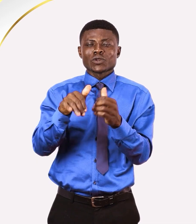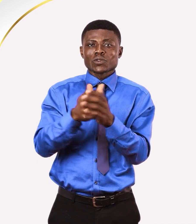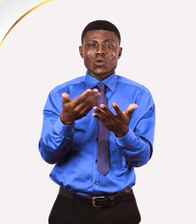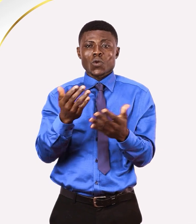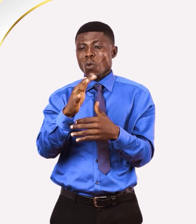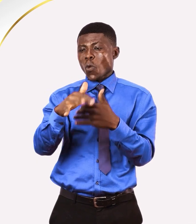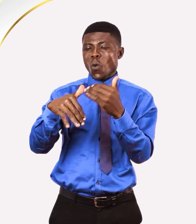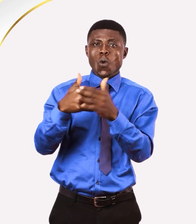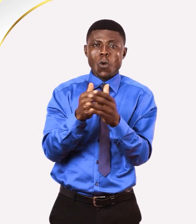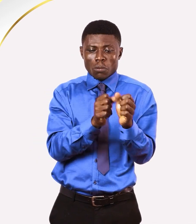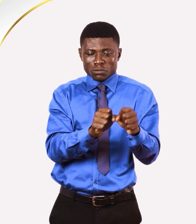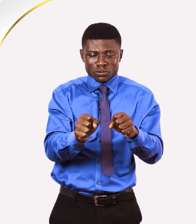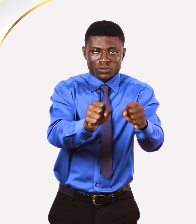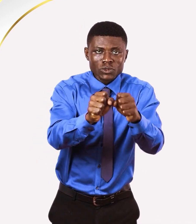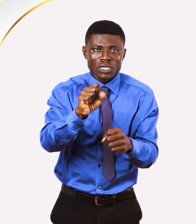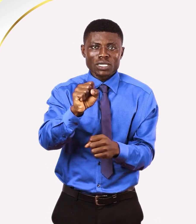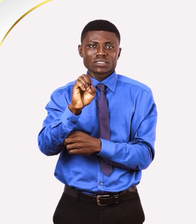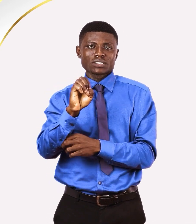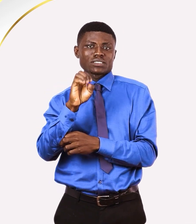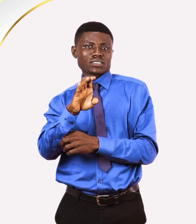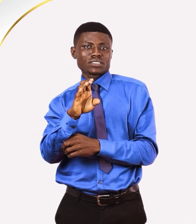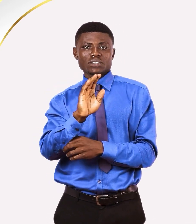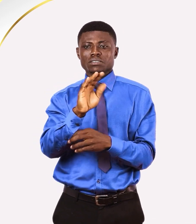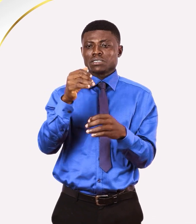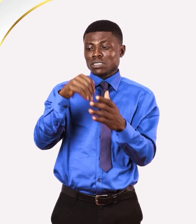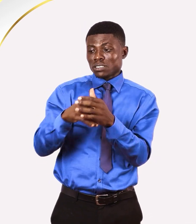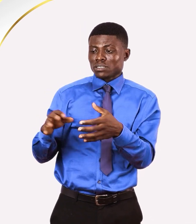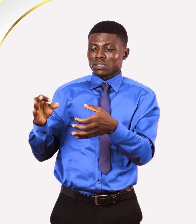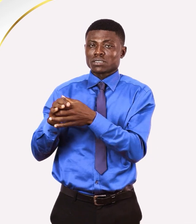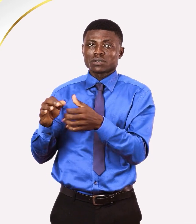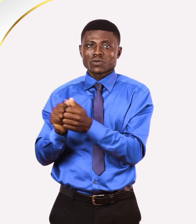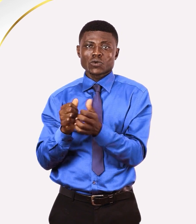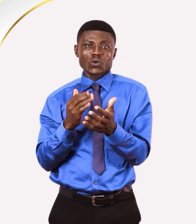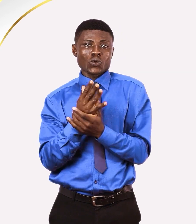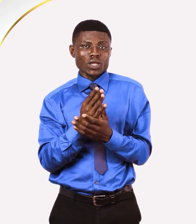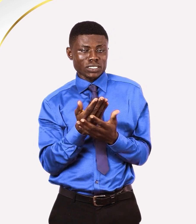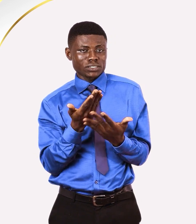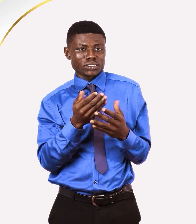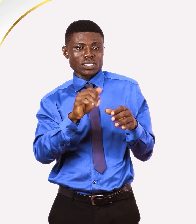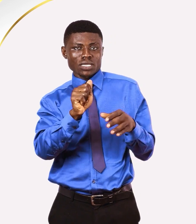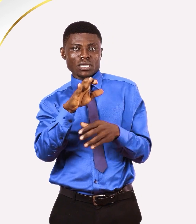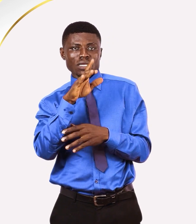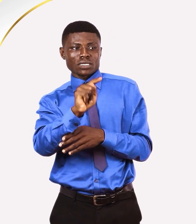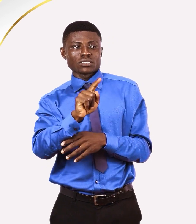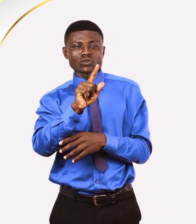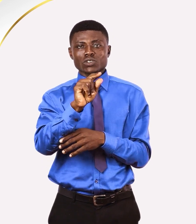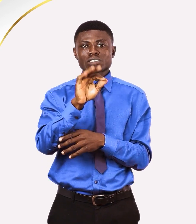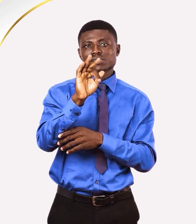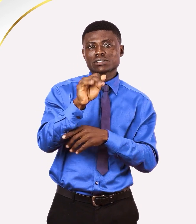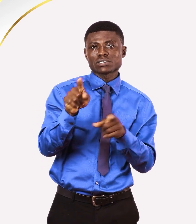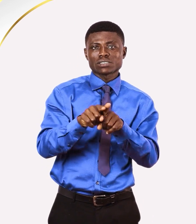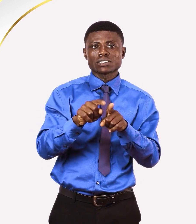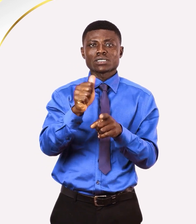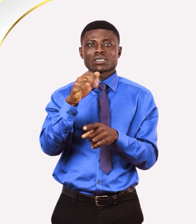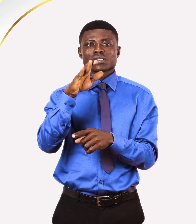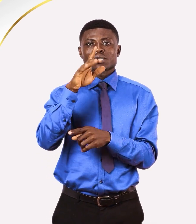overall strategy of the SEC. In compliance with the Right to Information Act 2019,